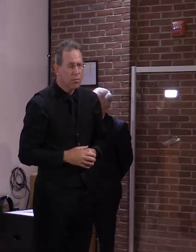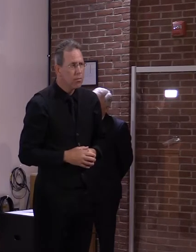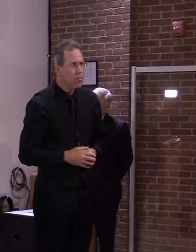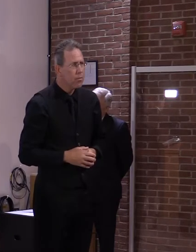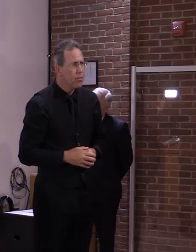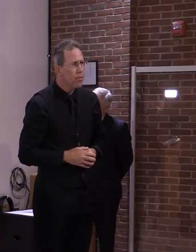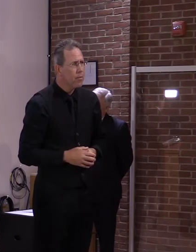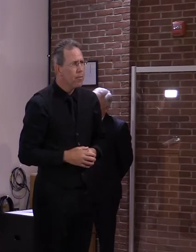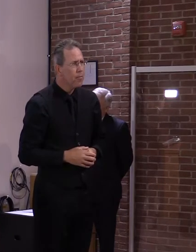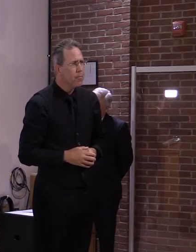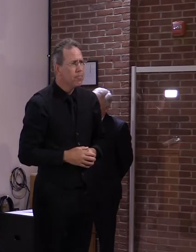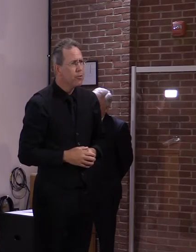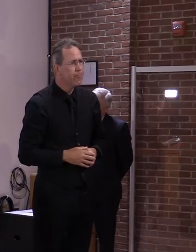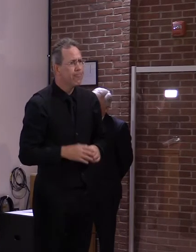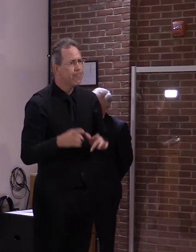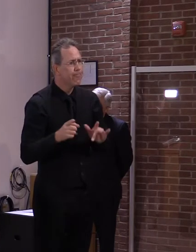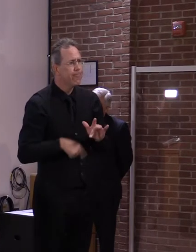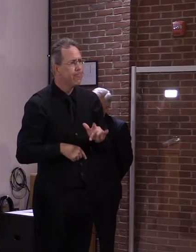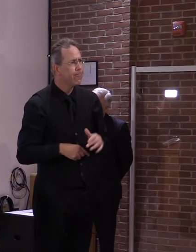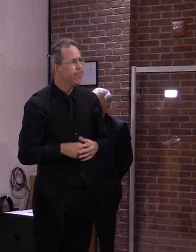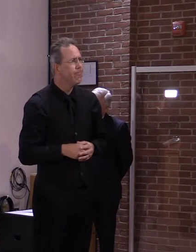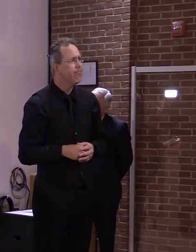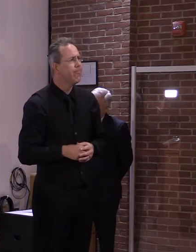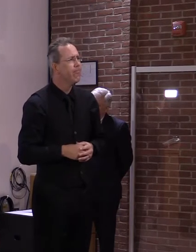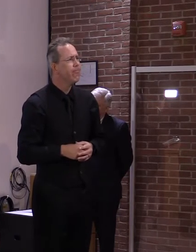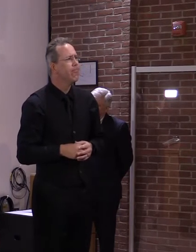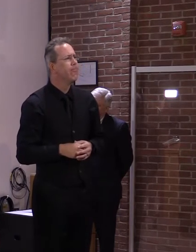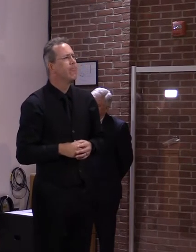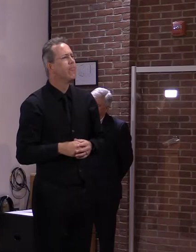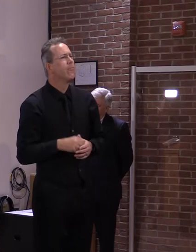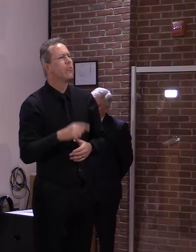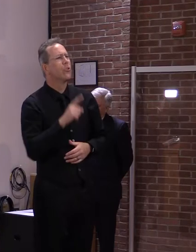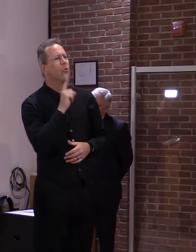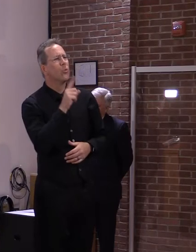All right, we'll move to Mike, True North Reports.